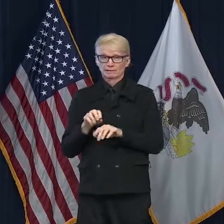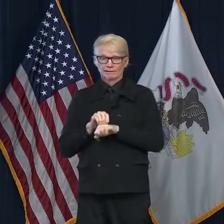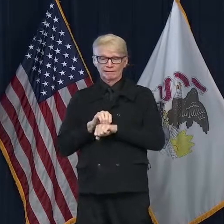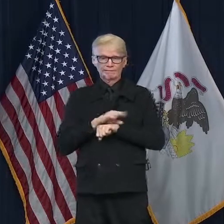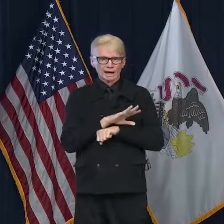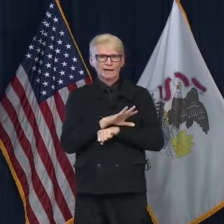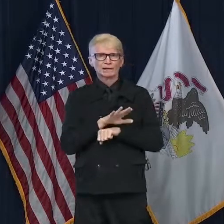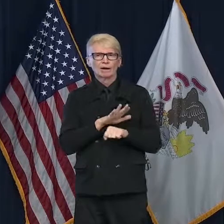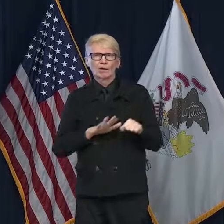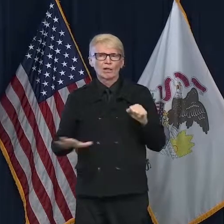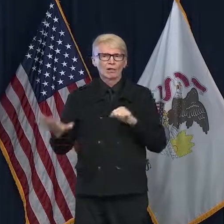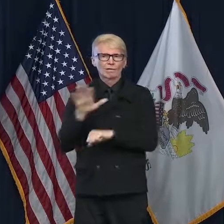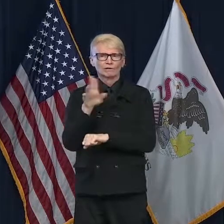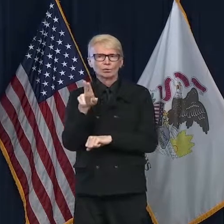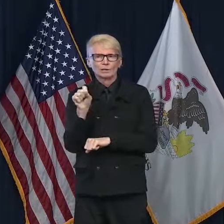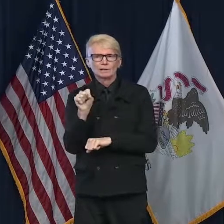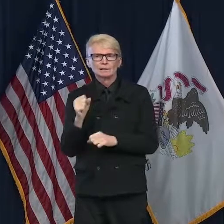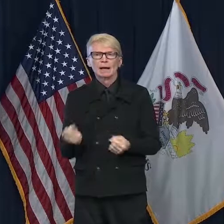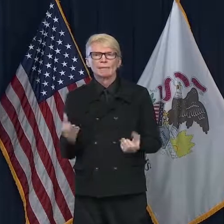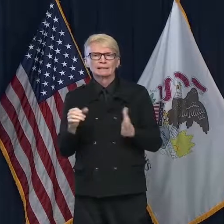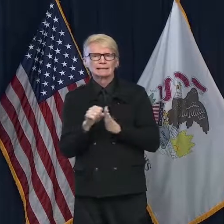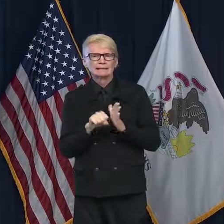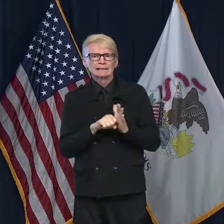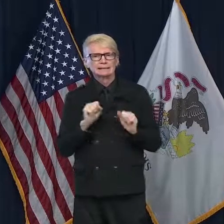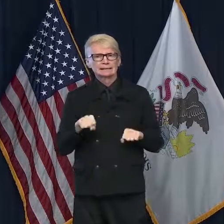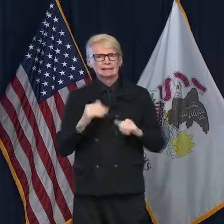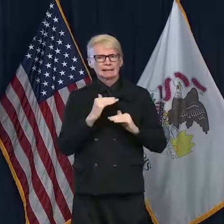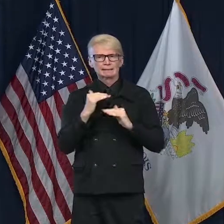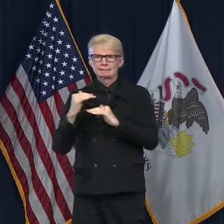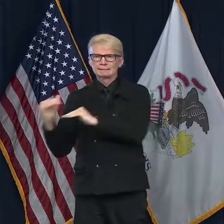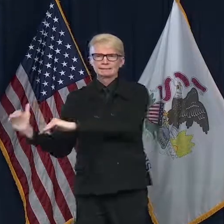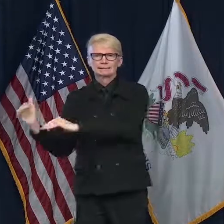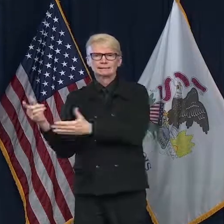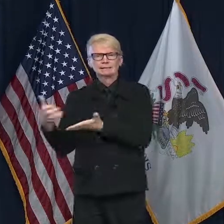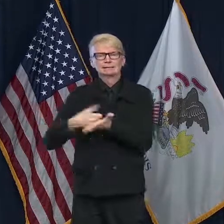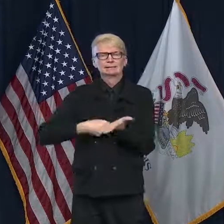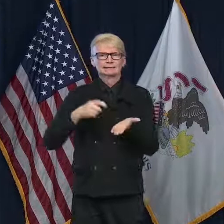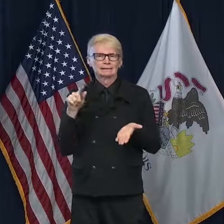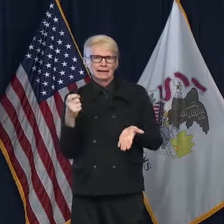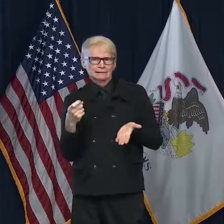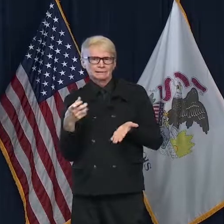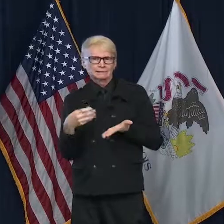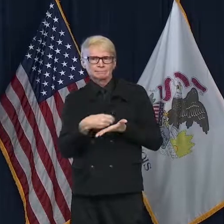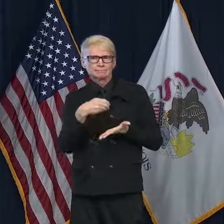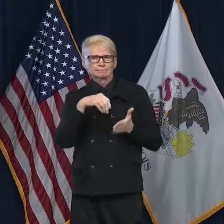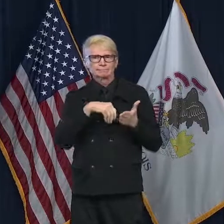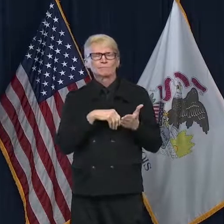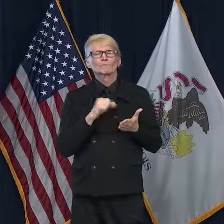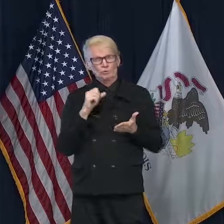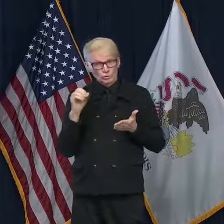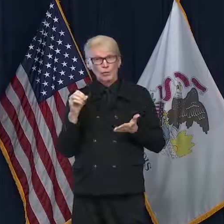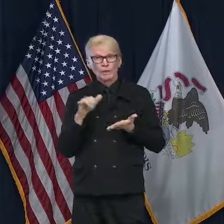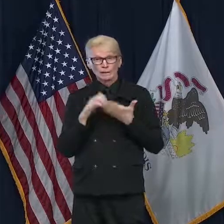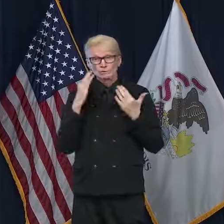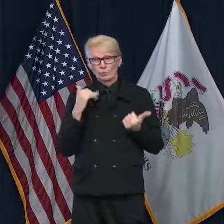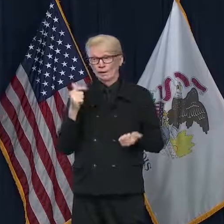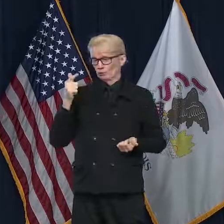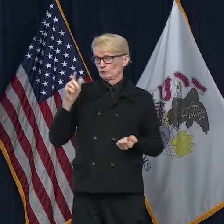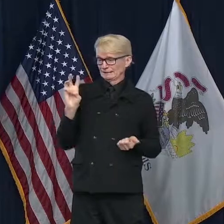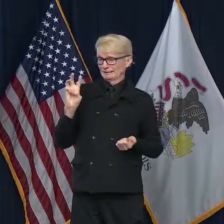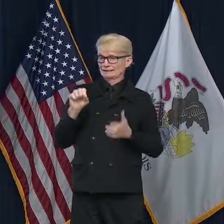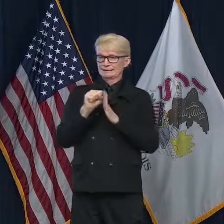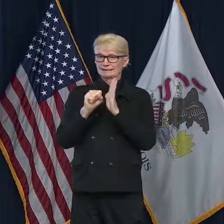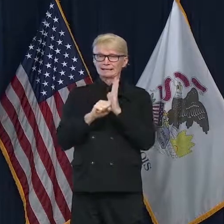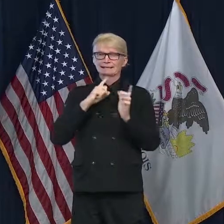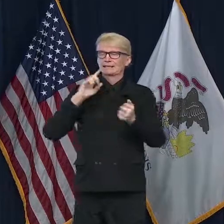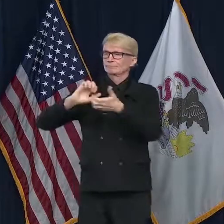revenues across the United States, which is why 26 states have put through decoupling.